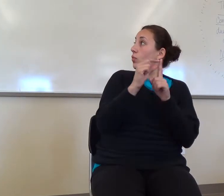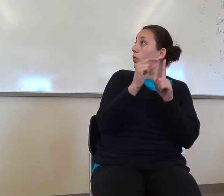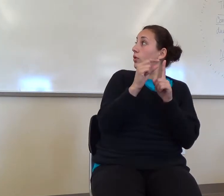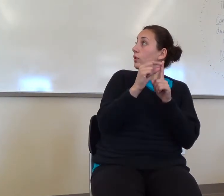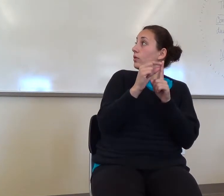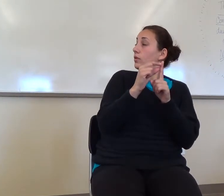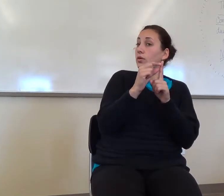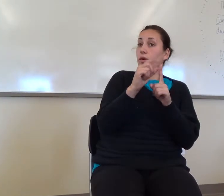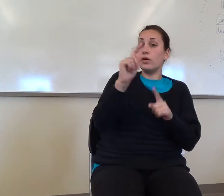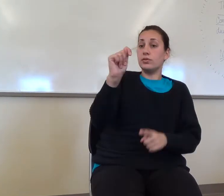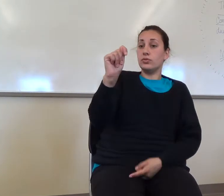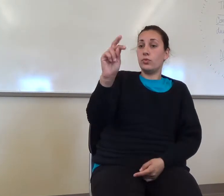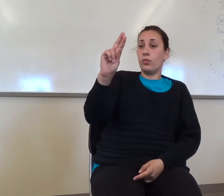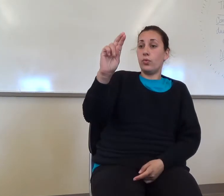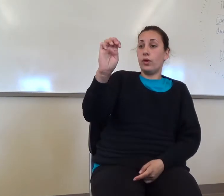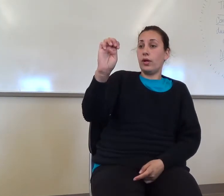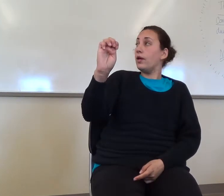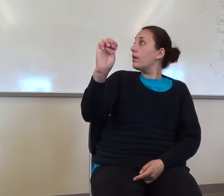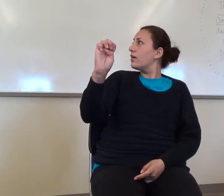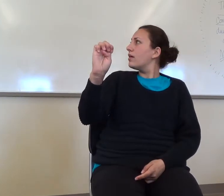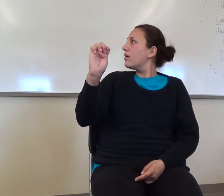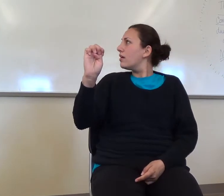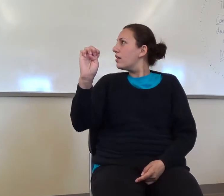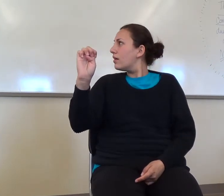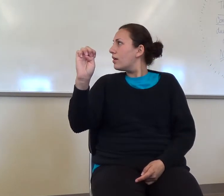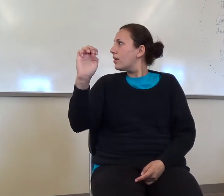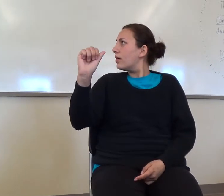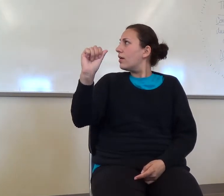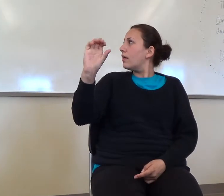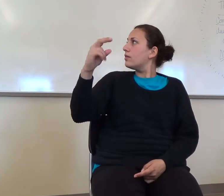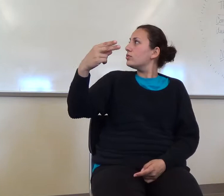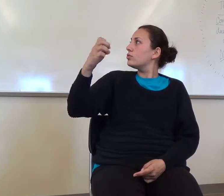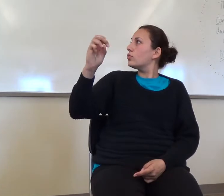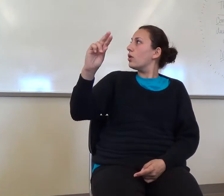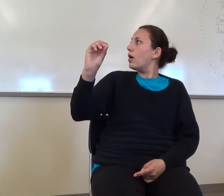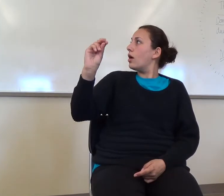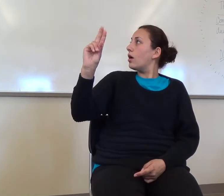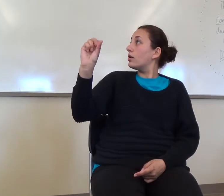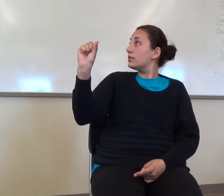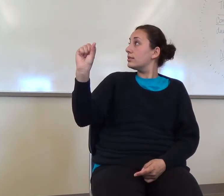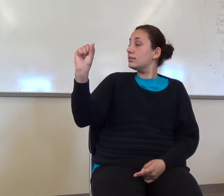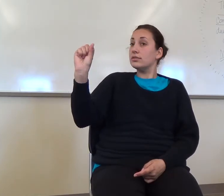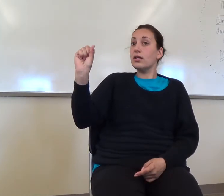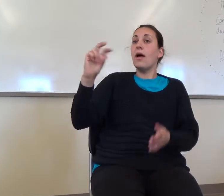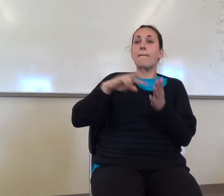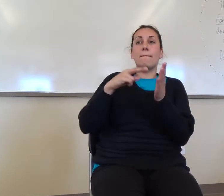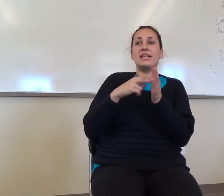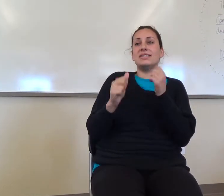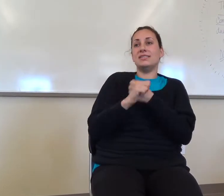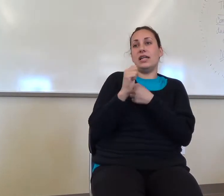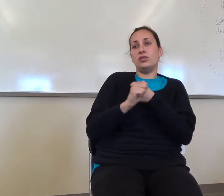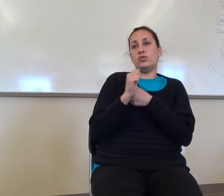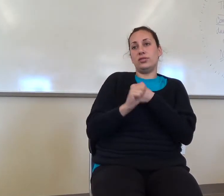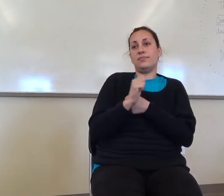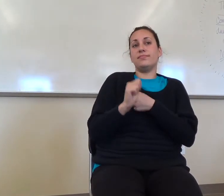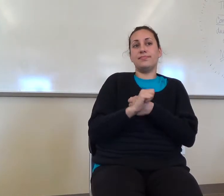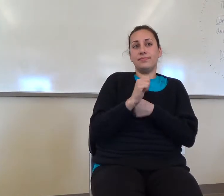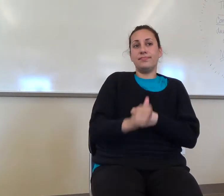Treacherous means the same thing, okay? And then here's the other thing about this one. This is a little more sophisticated here. You have